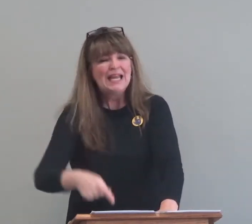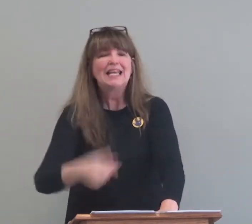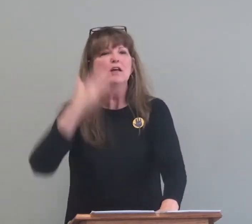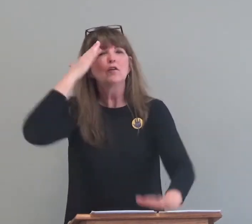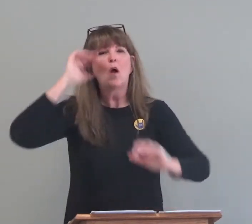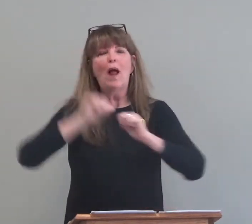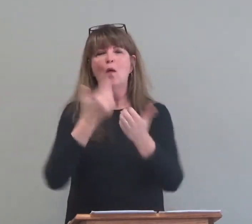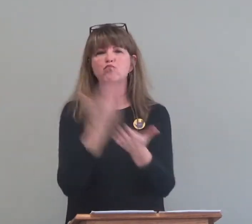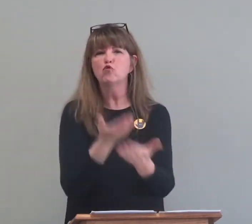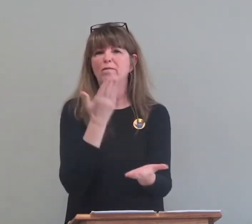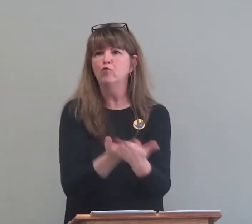was absolutely brilliant.